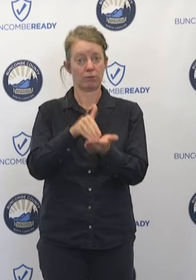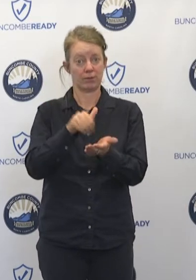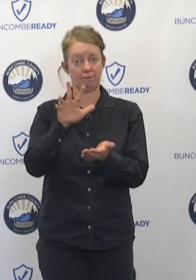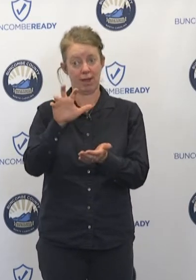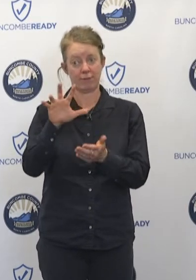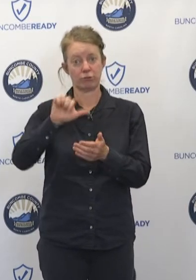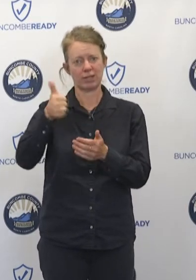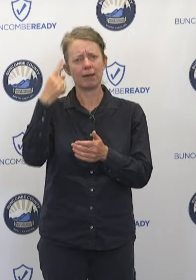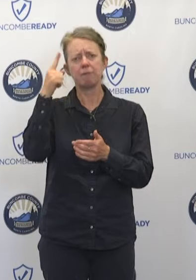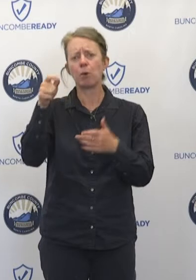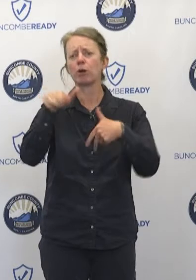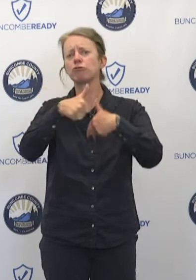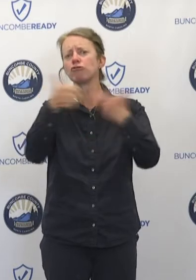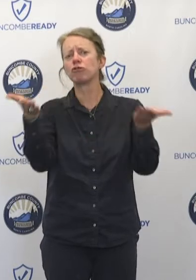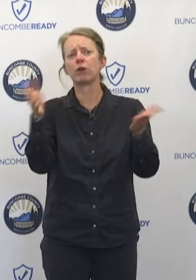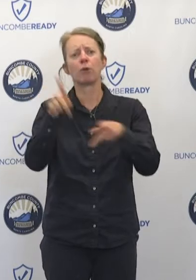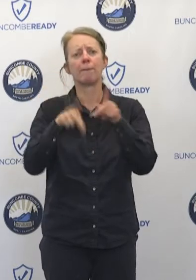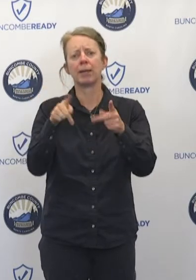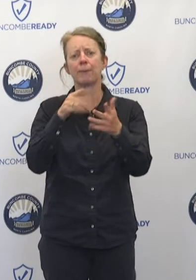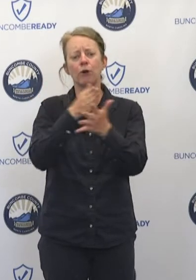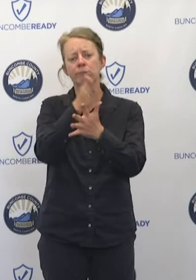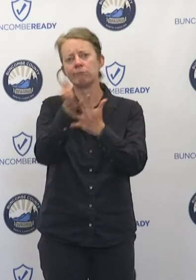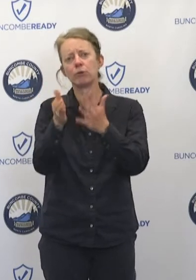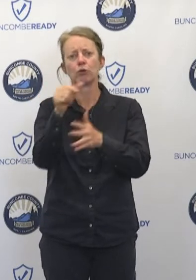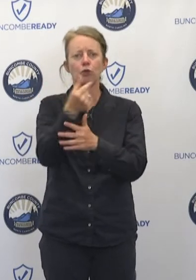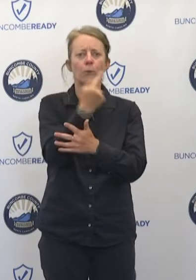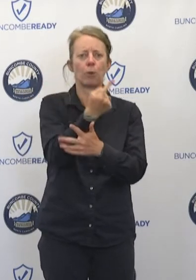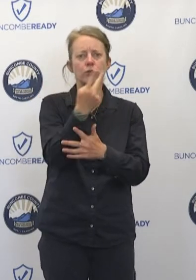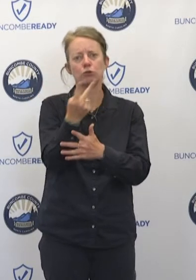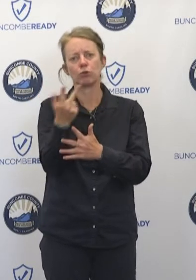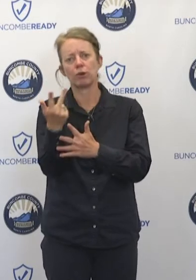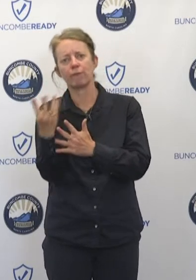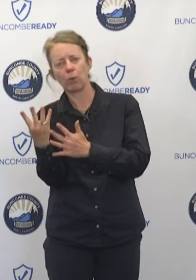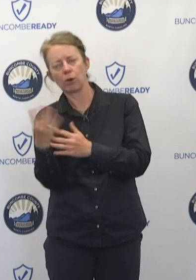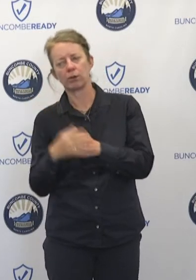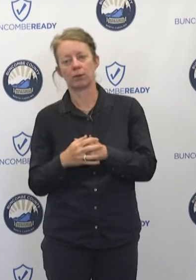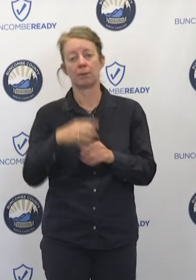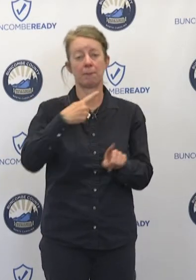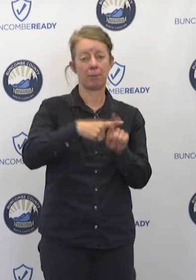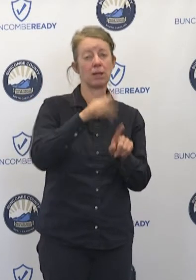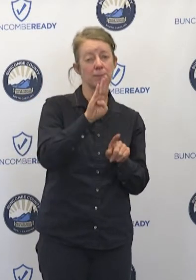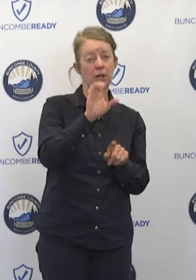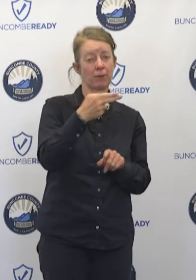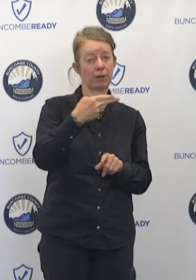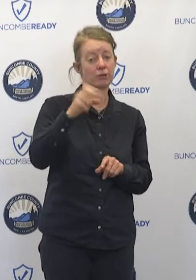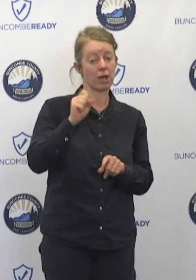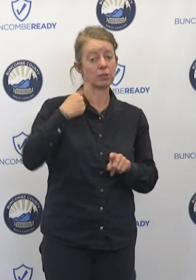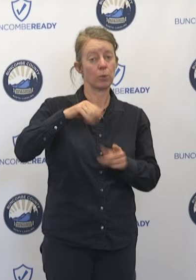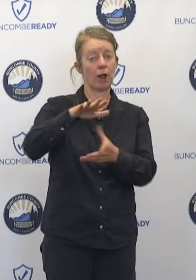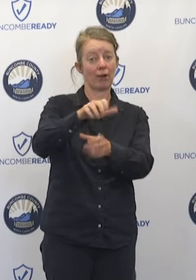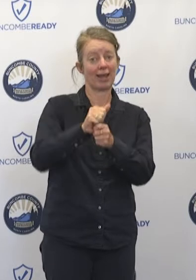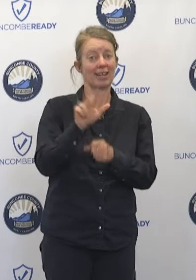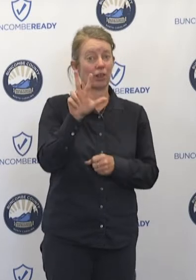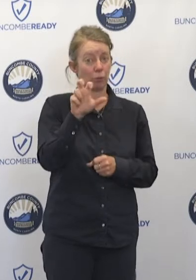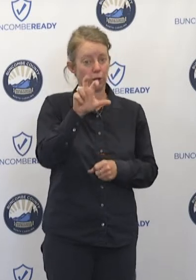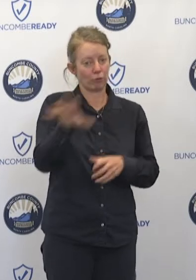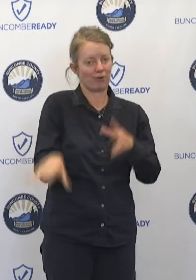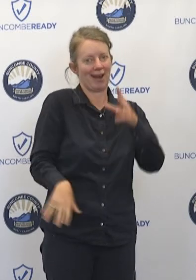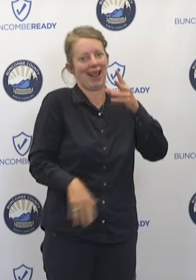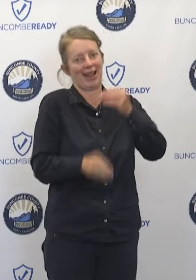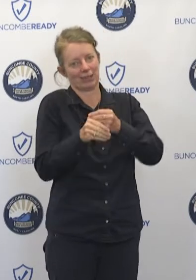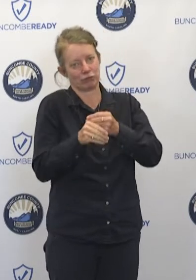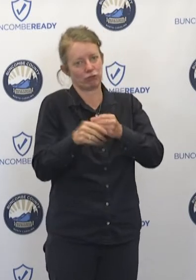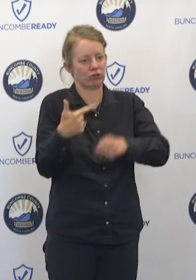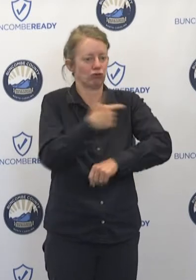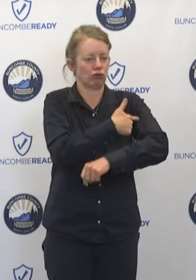general population within the eligible groups. In addition, Buncombe County HHS is receiving 300 doses for